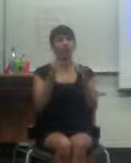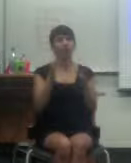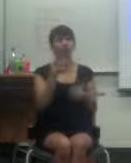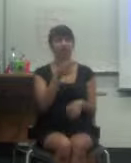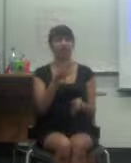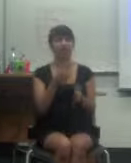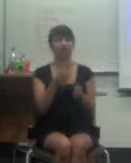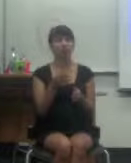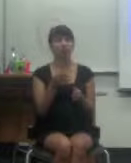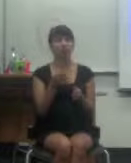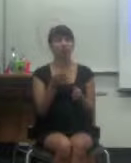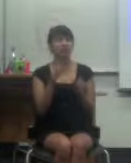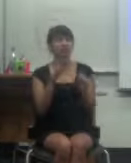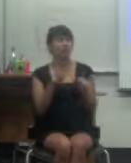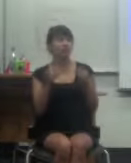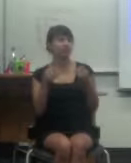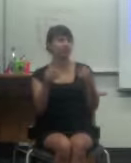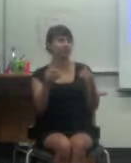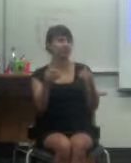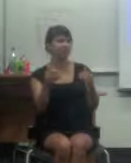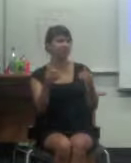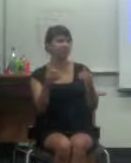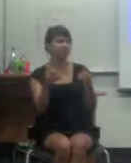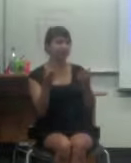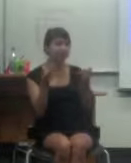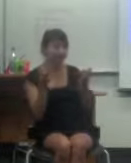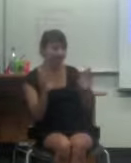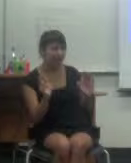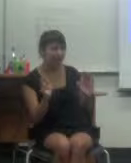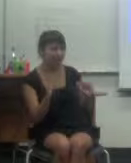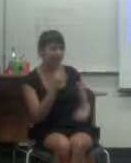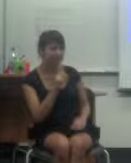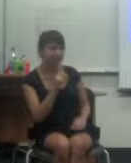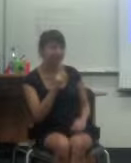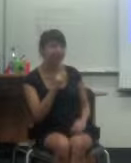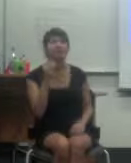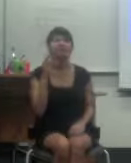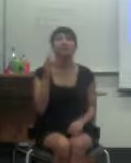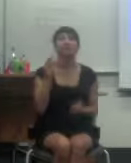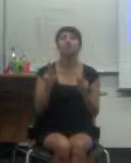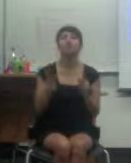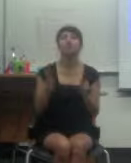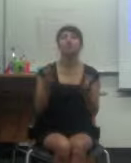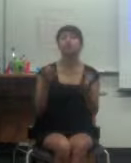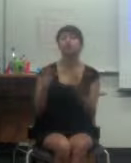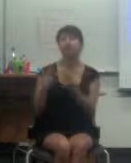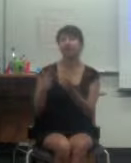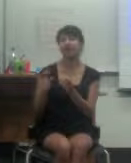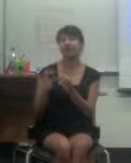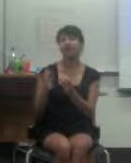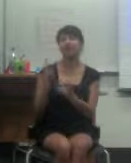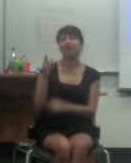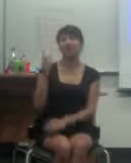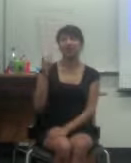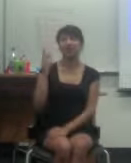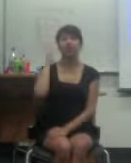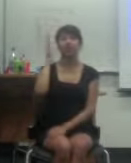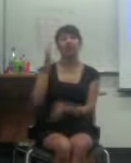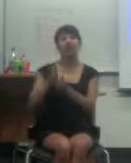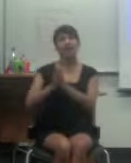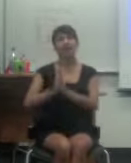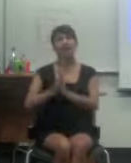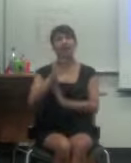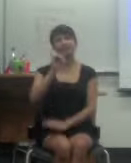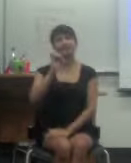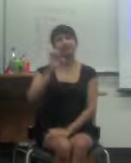end. If nobody wants, if somebody wants to say something, or if they request a yield from you and you yield on the floor.